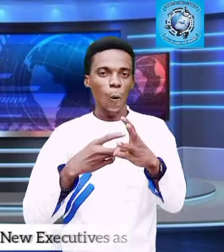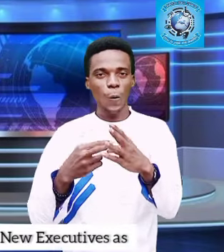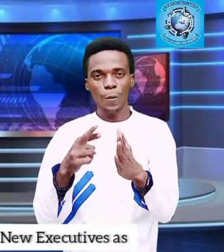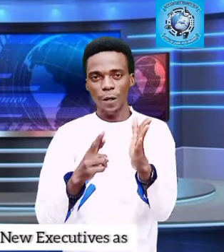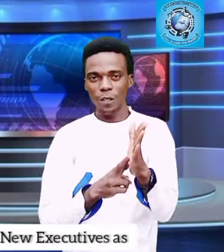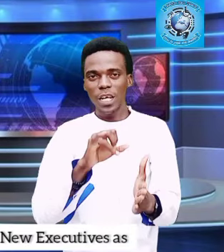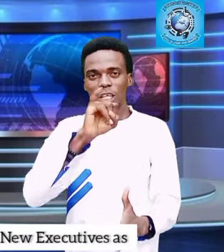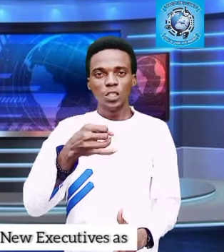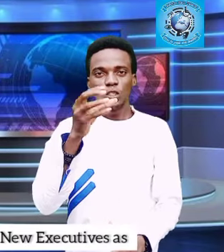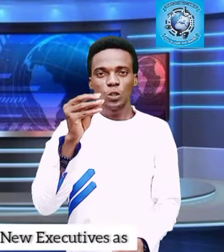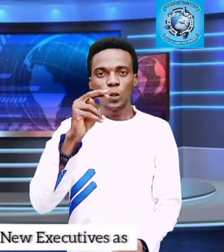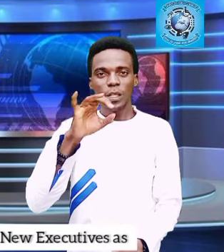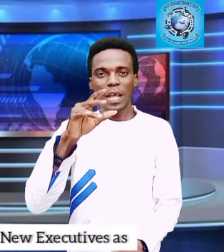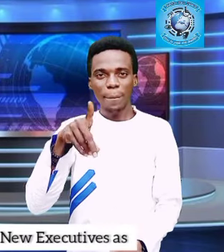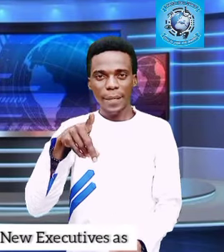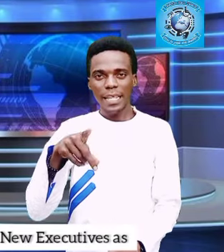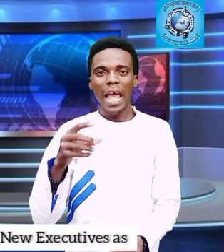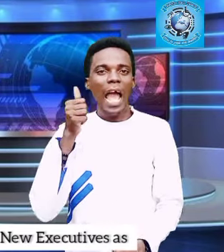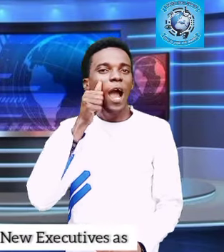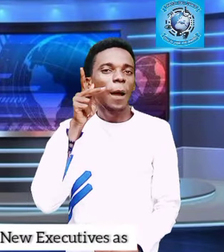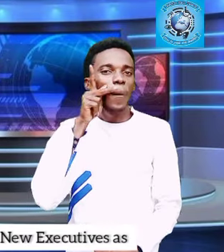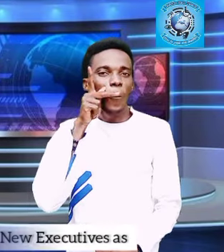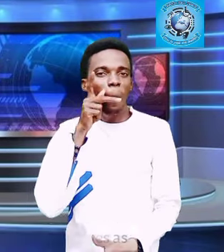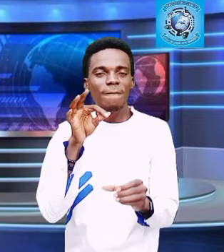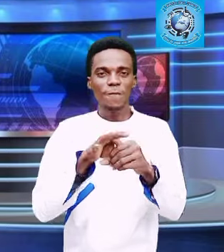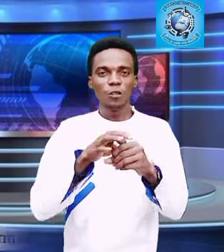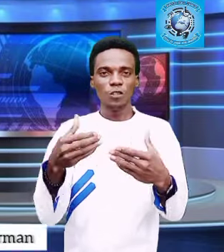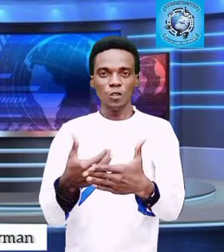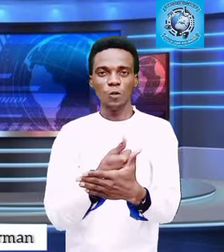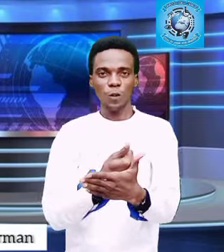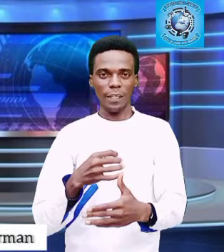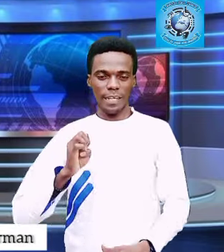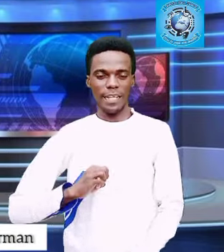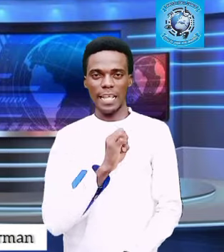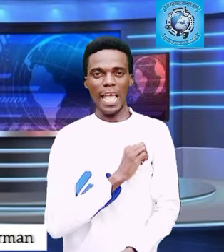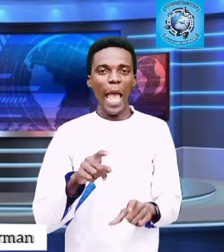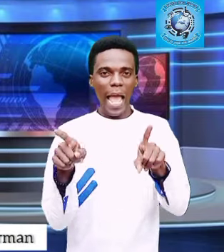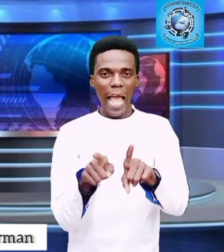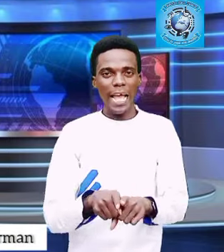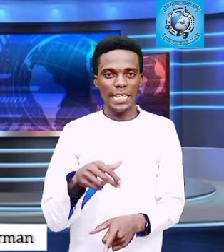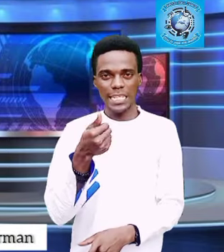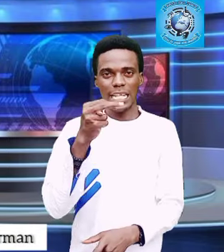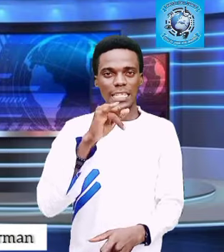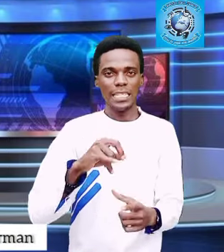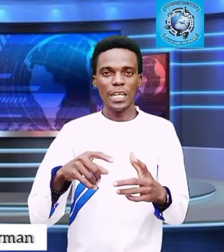JONAPWD, Akwa Ibom elects new executive as Anietie Jackson emerges chairman.